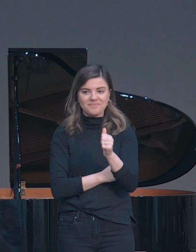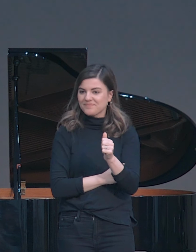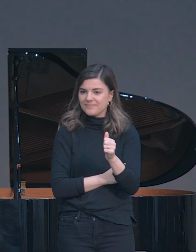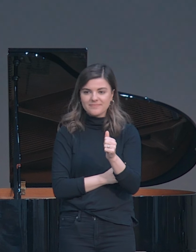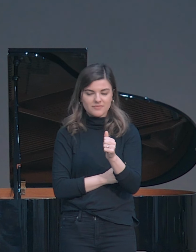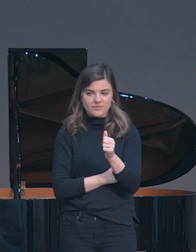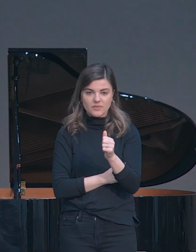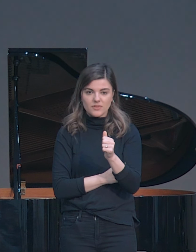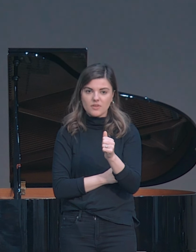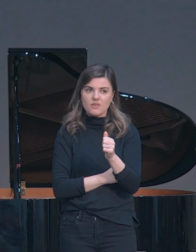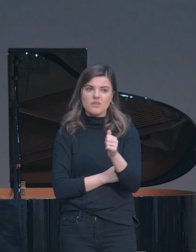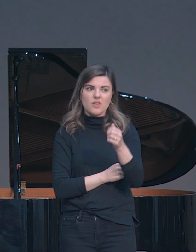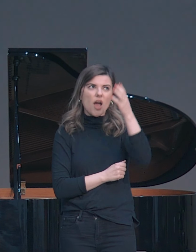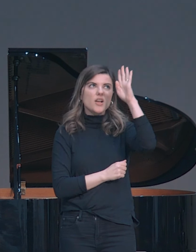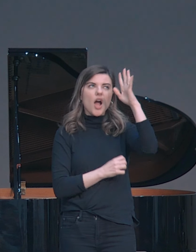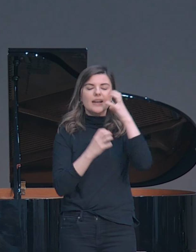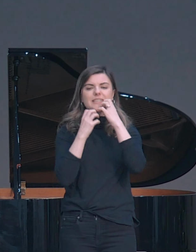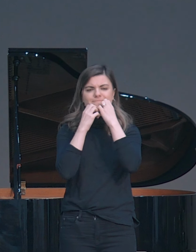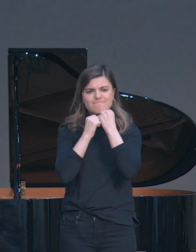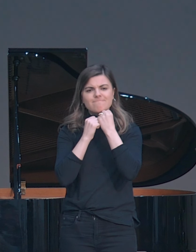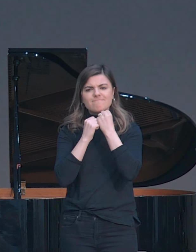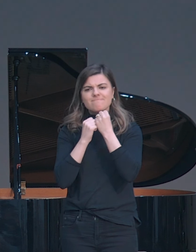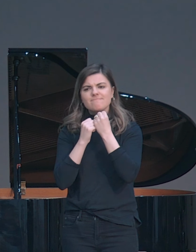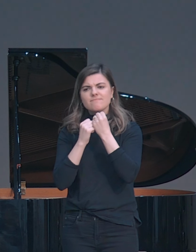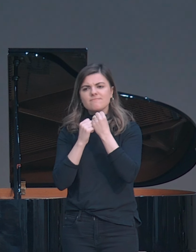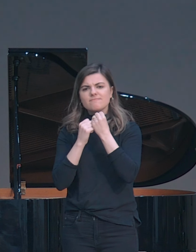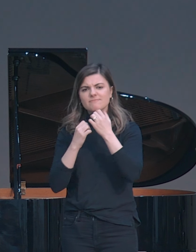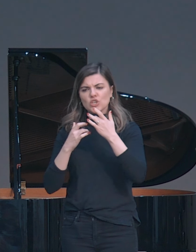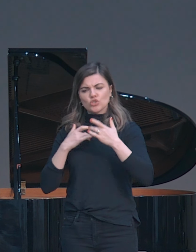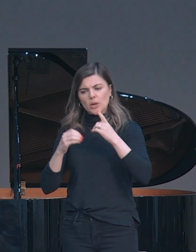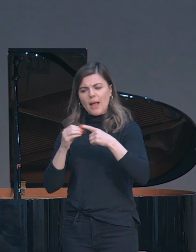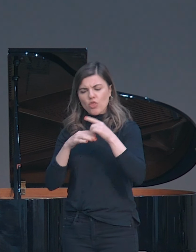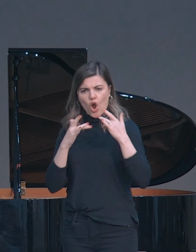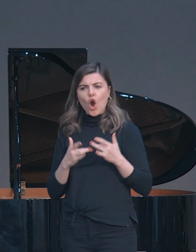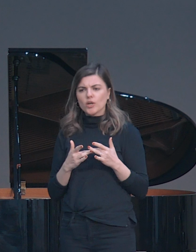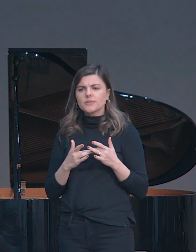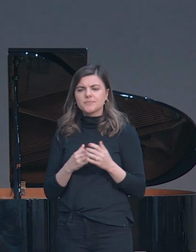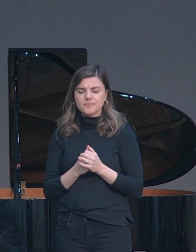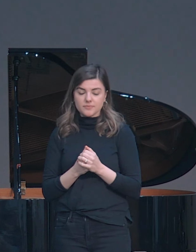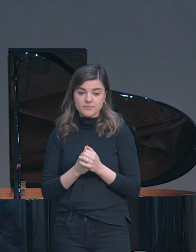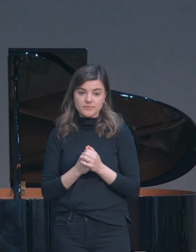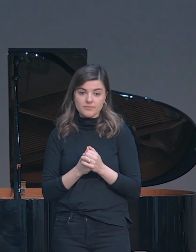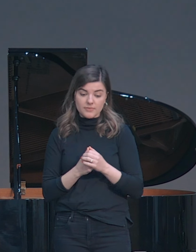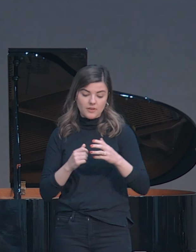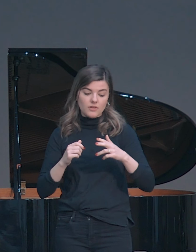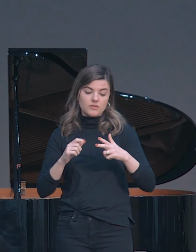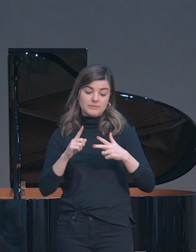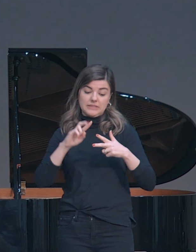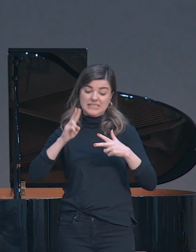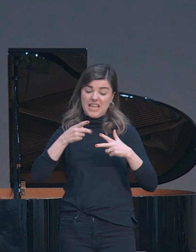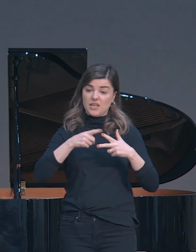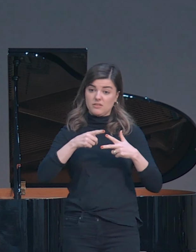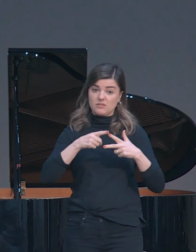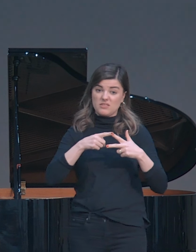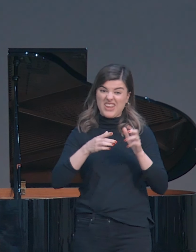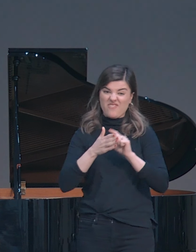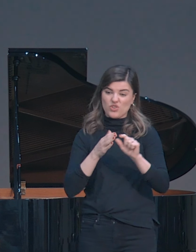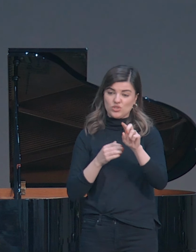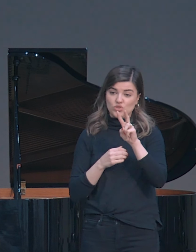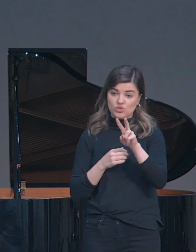God cares about the heart behind your righteous deeds. The second implication from this passage follows and is found in verse